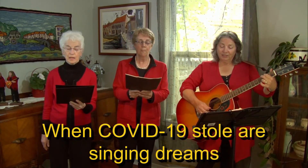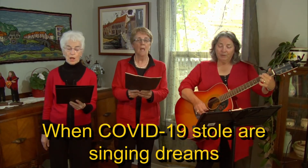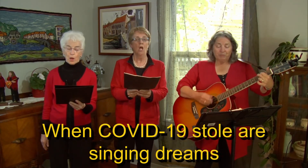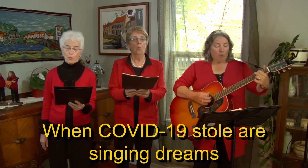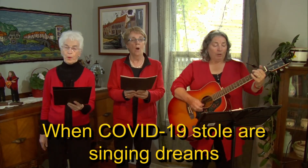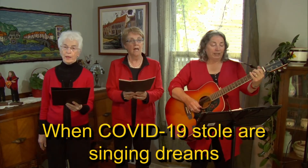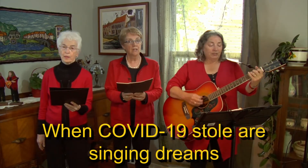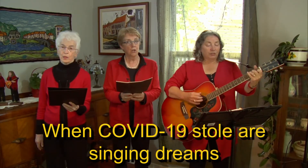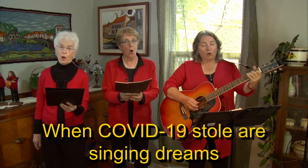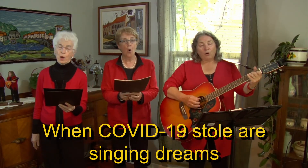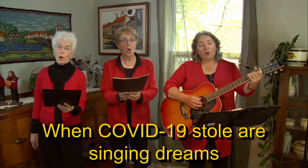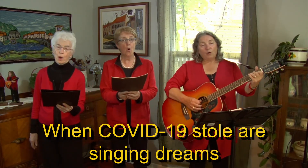When